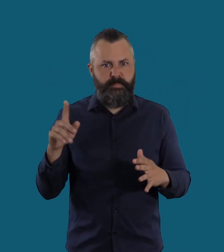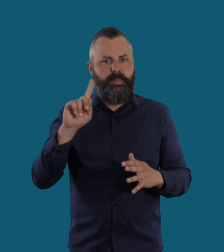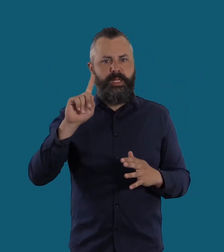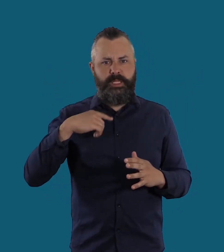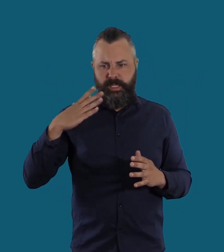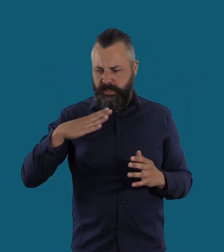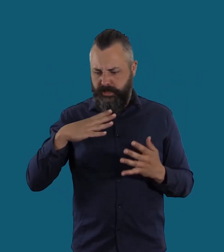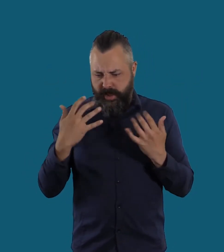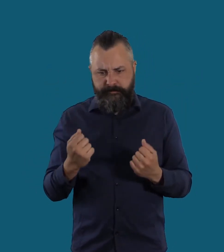Essentials.